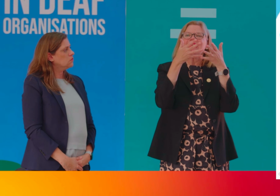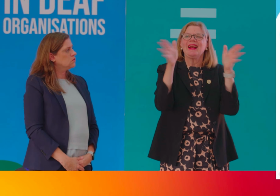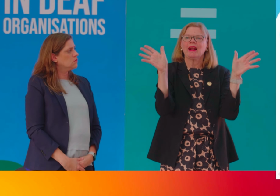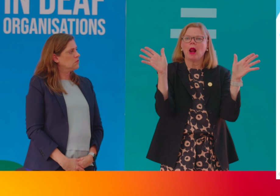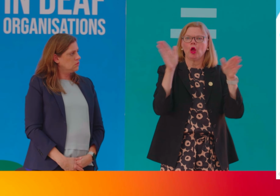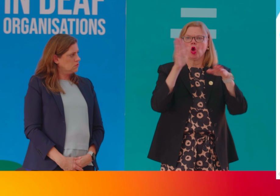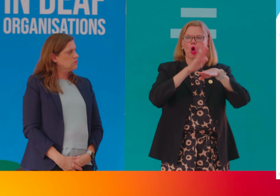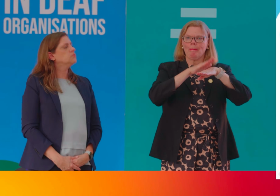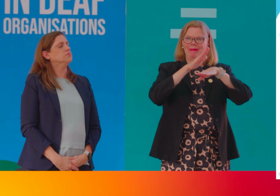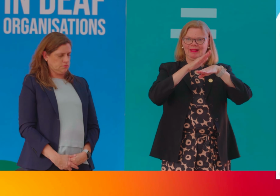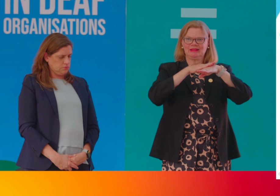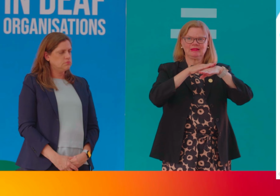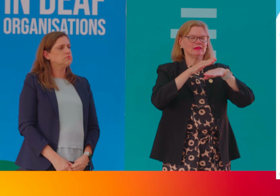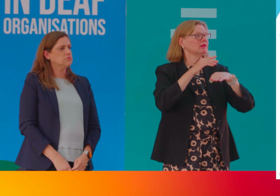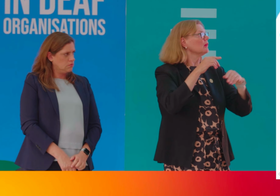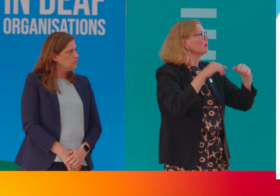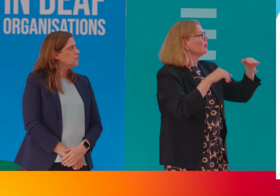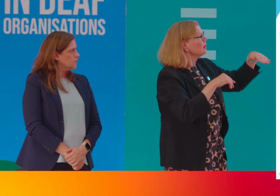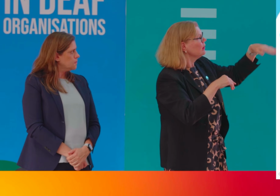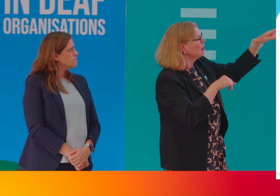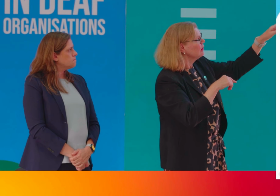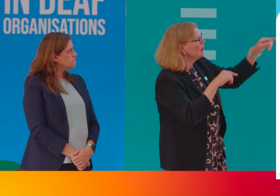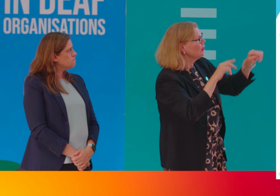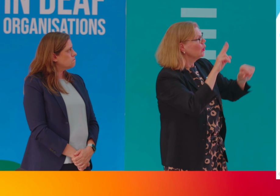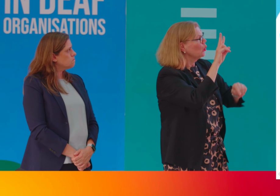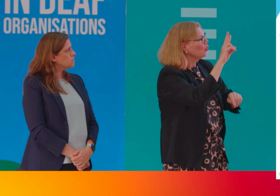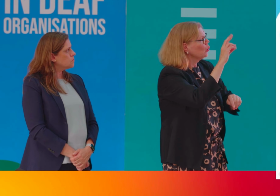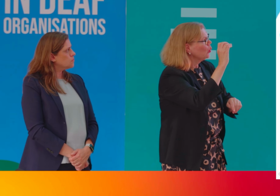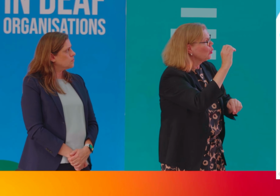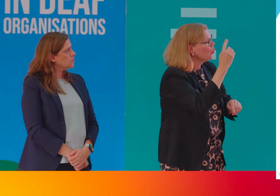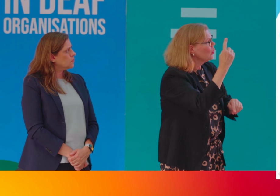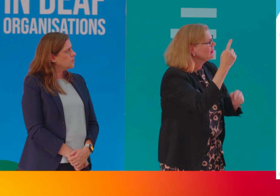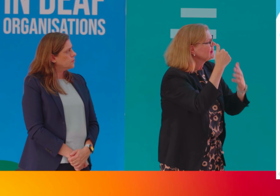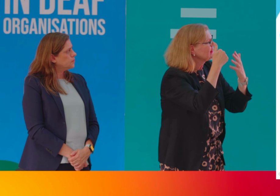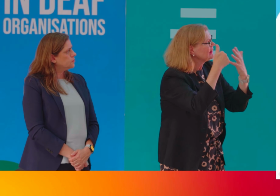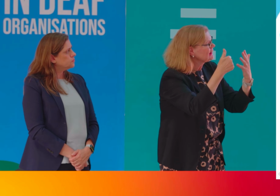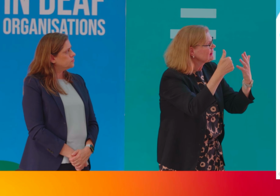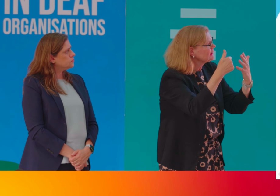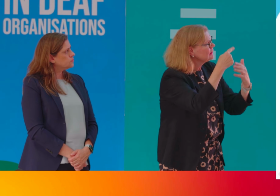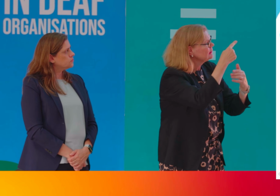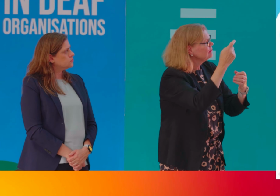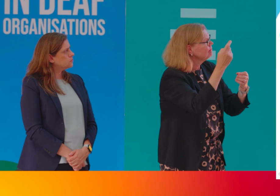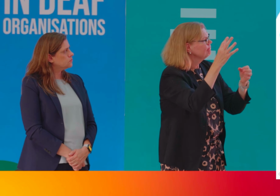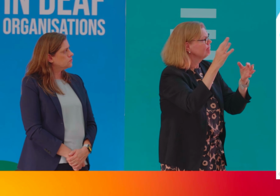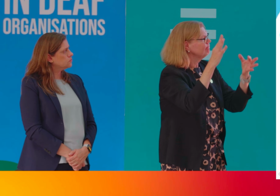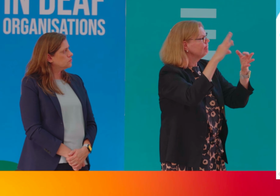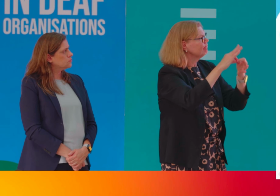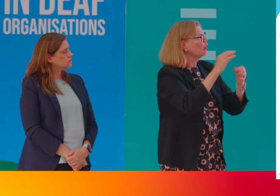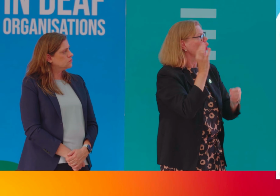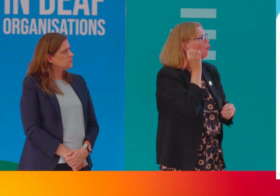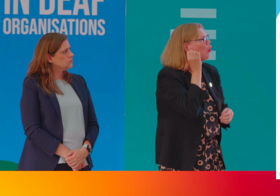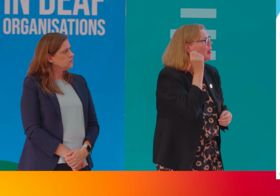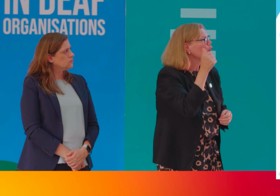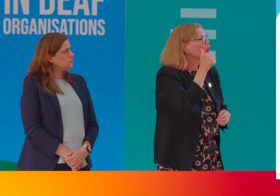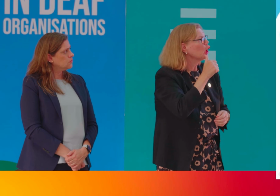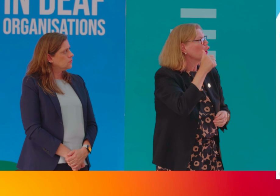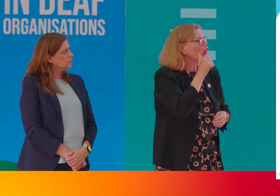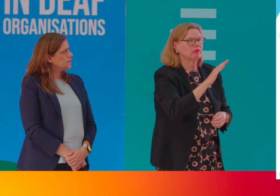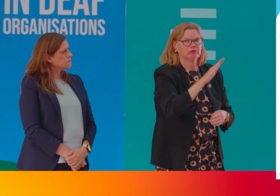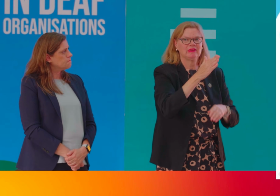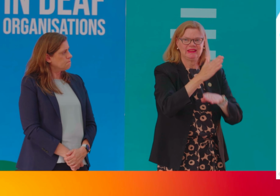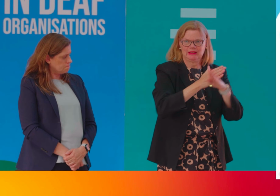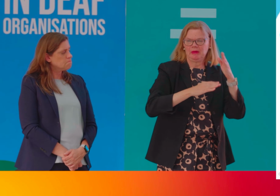Rights of Persons with Disability also has general comments. For instance, the general comment number 3 of the